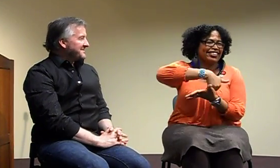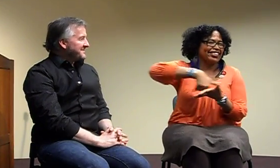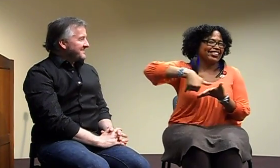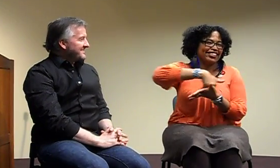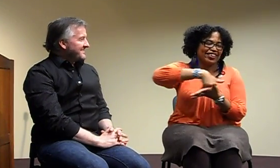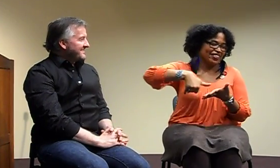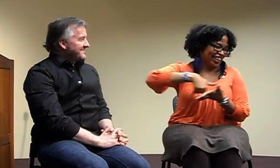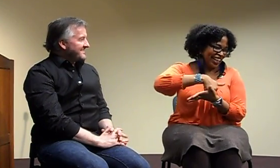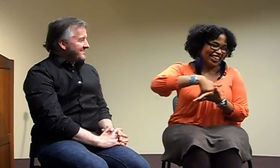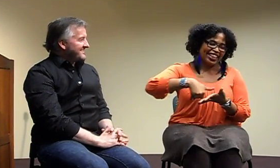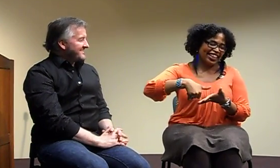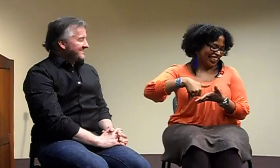Okay.